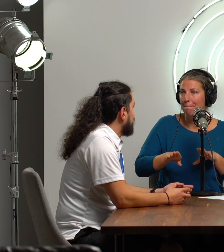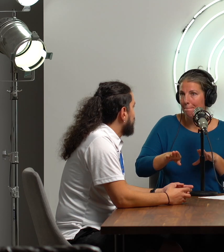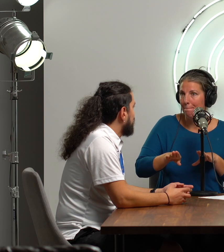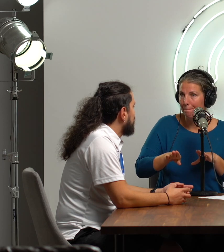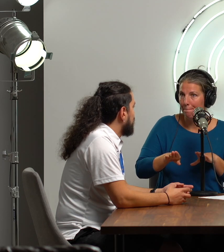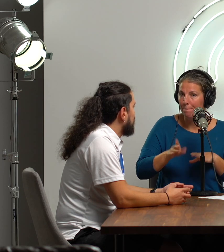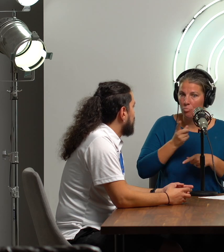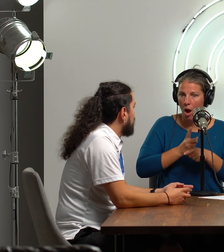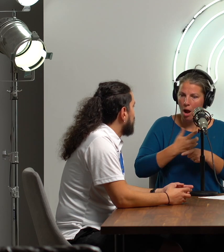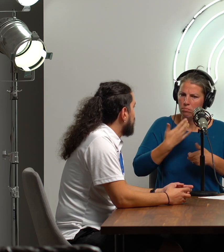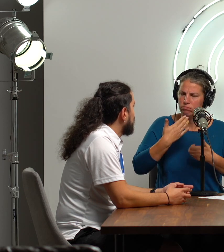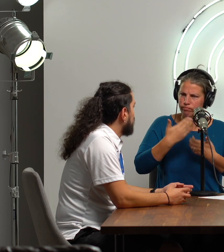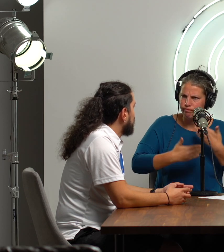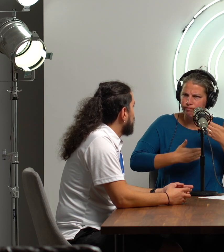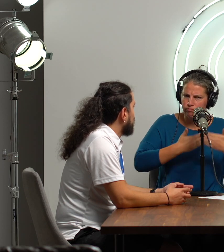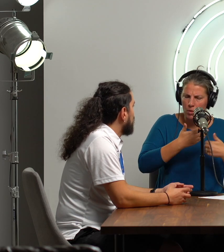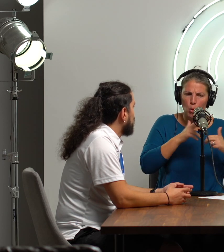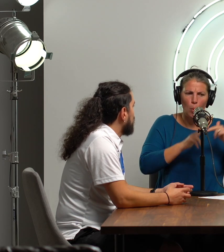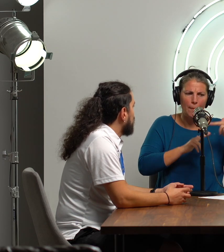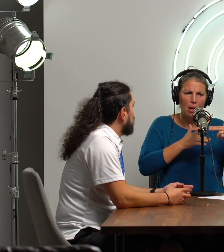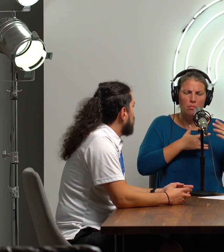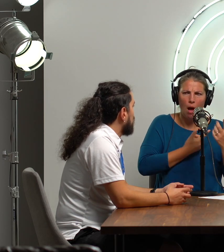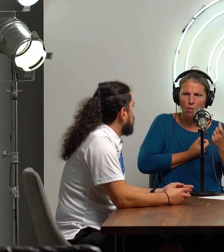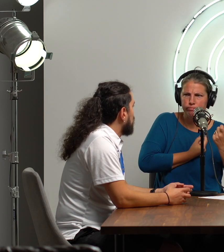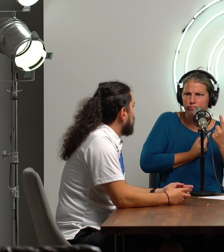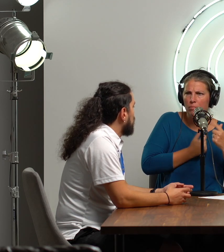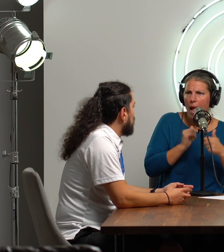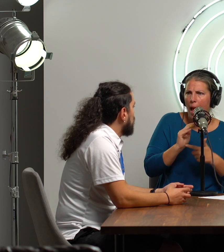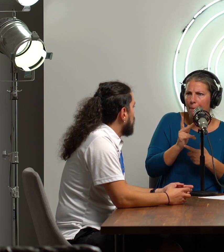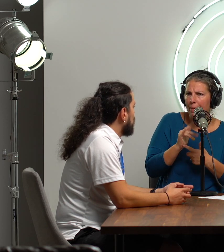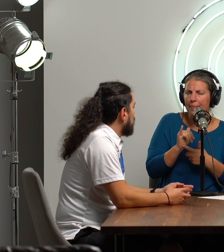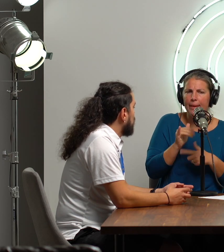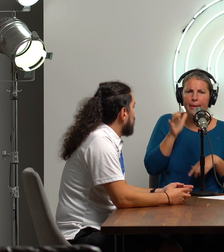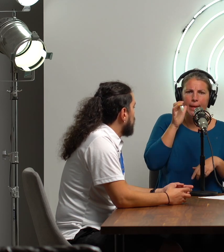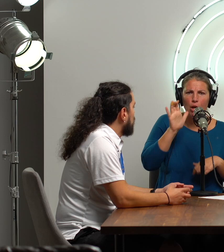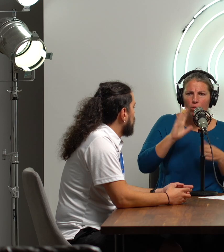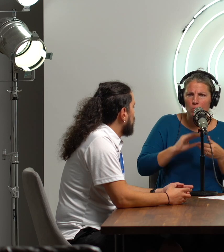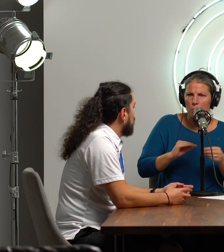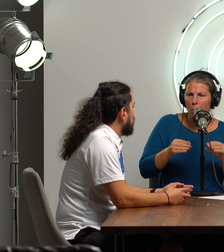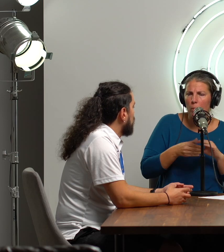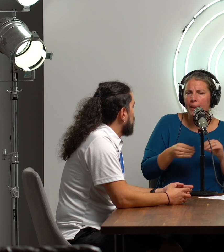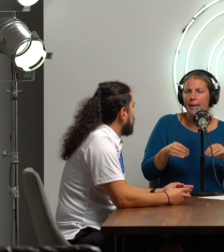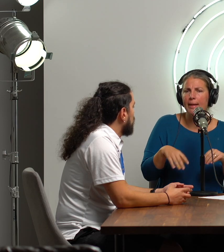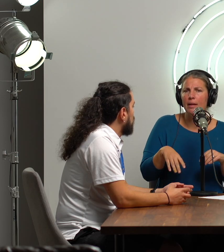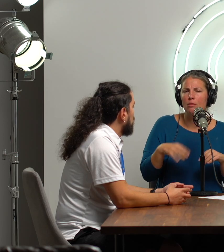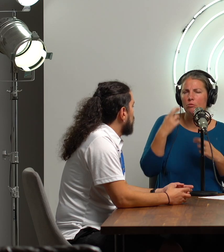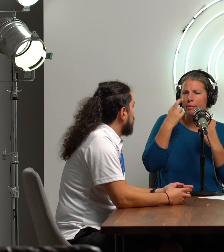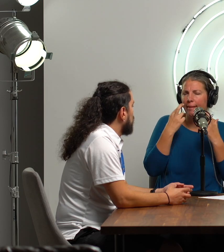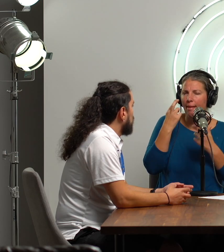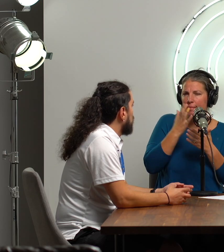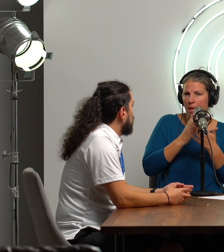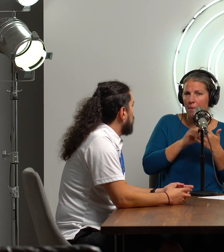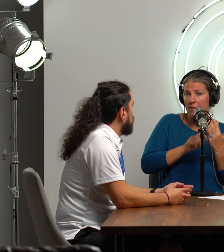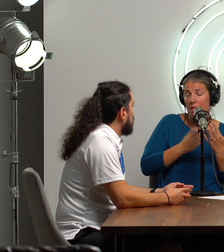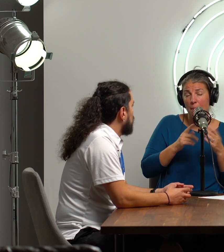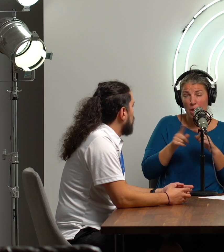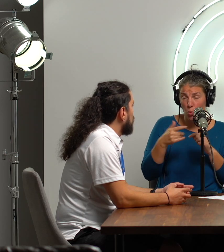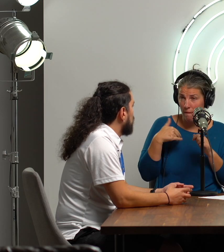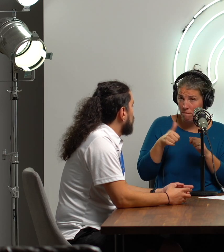to build empathy to hear a story to realize some of these things but do you have other resources you would you would